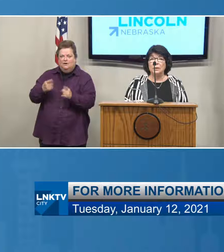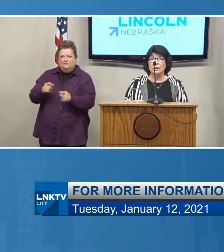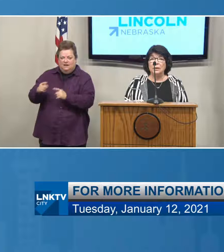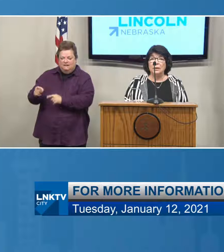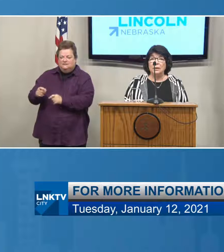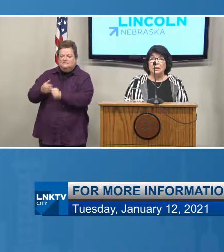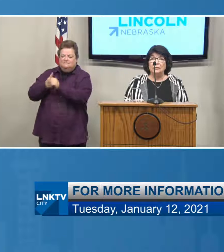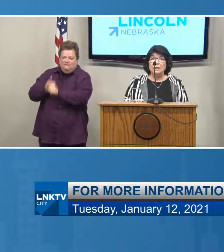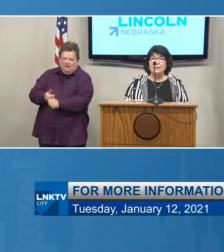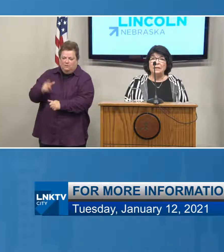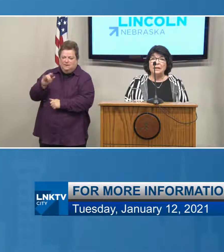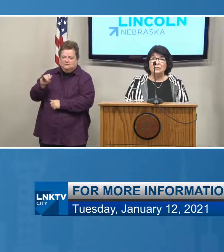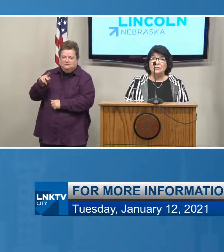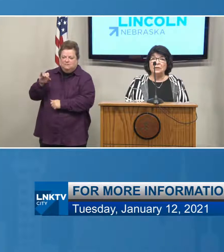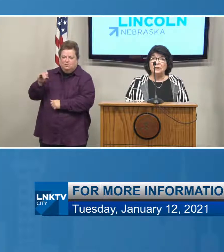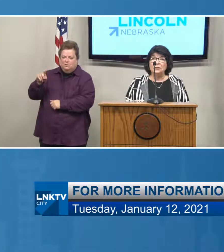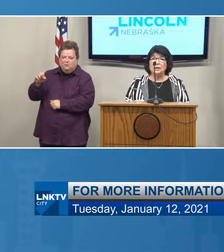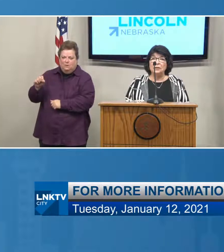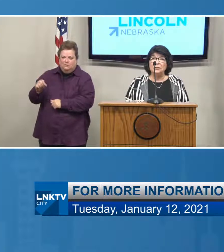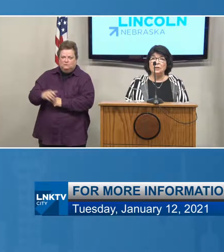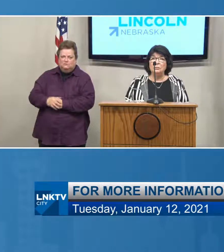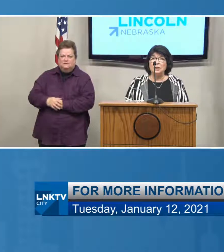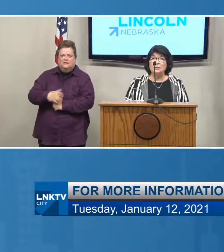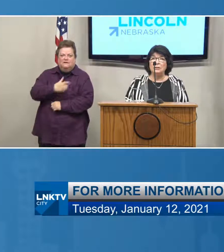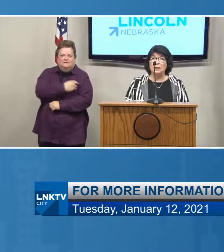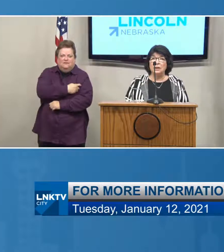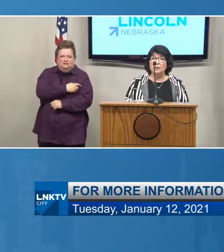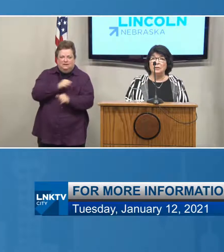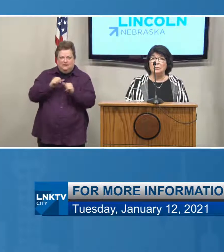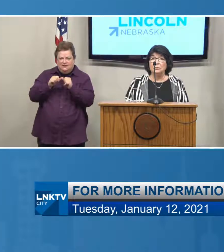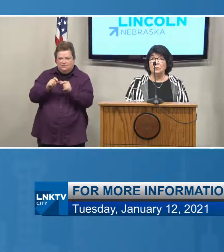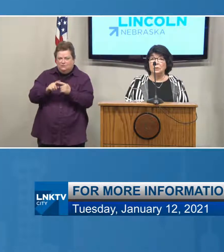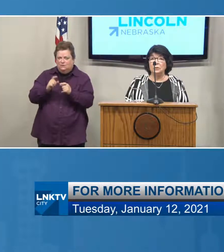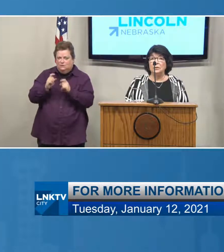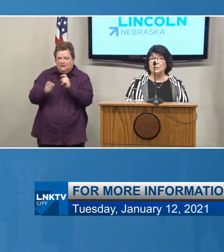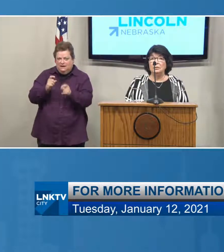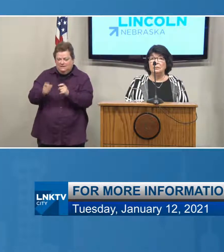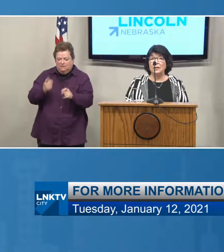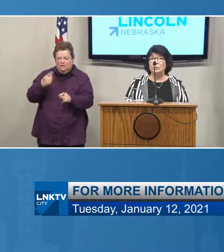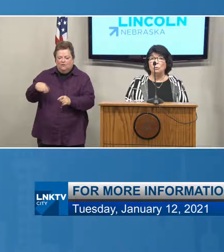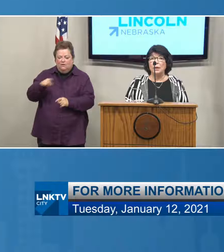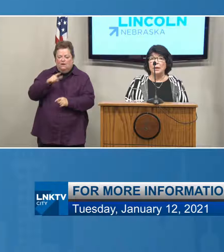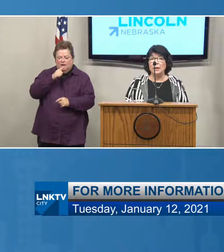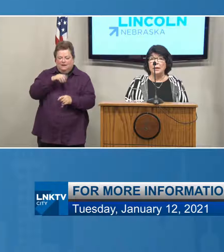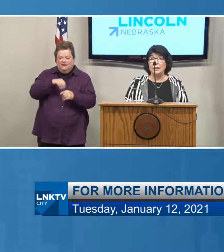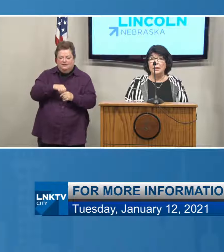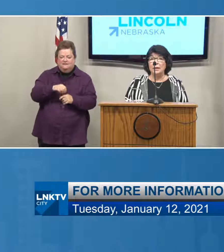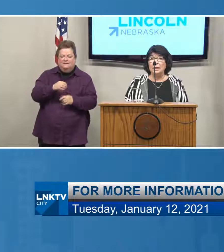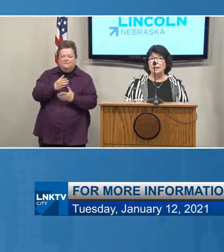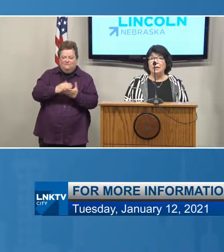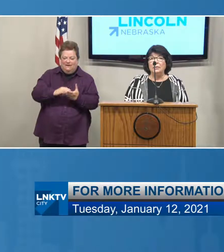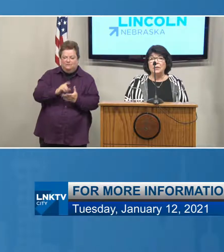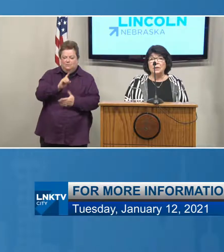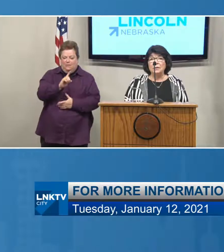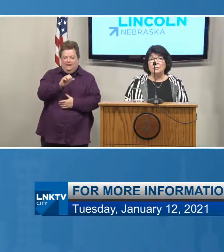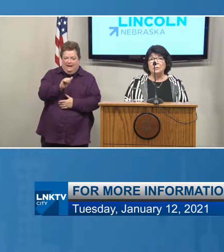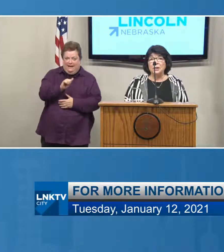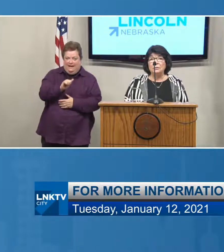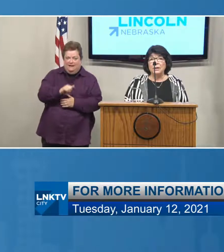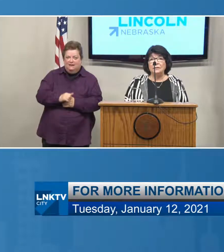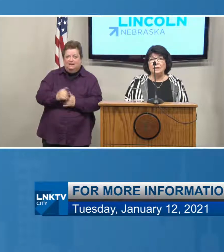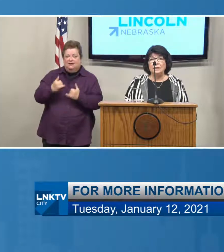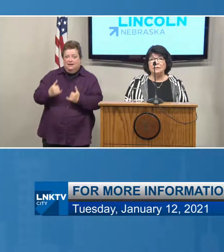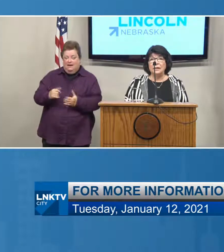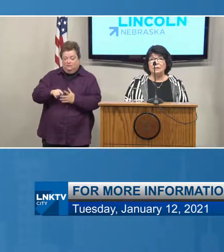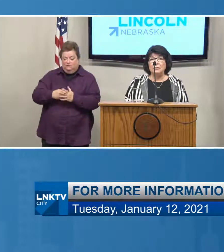code. Vaccinations are continuing to be given to those in Phase 1A. Starting this